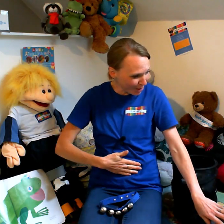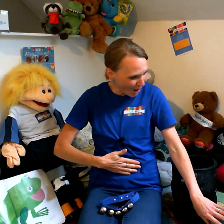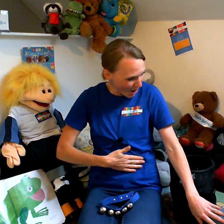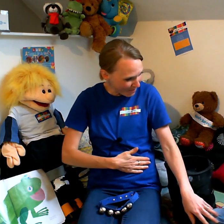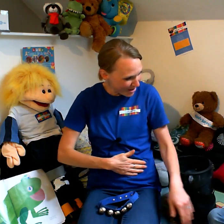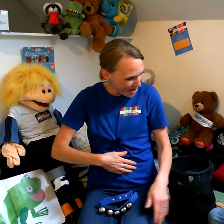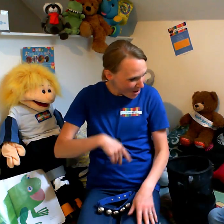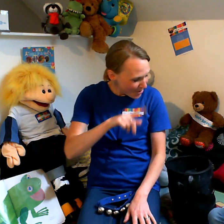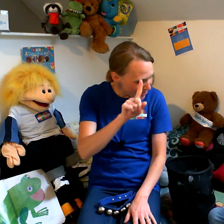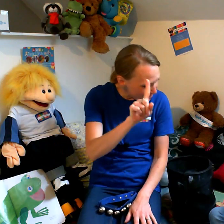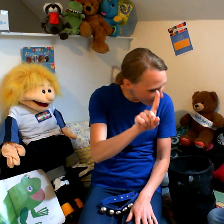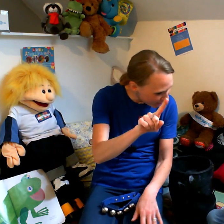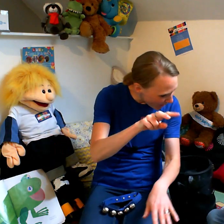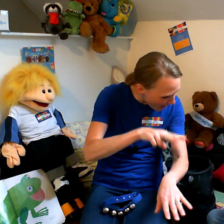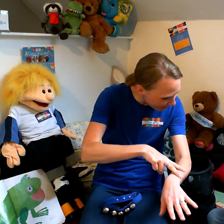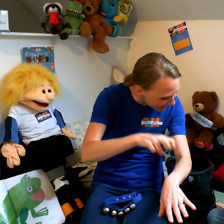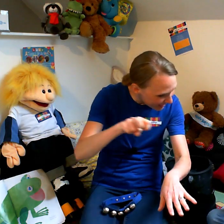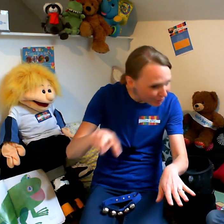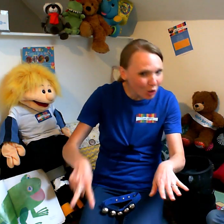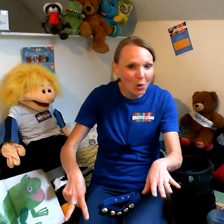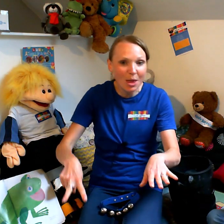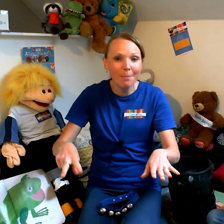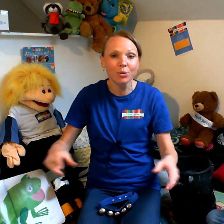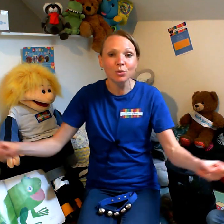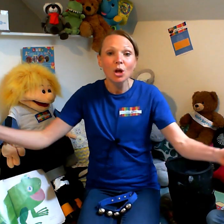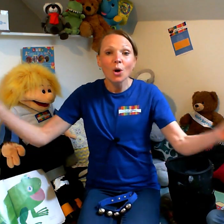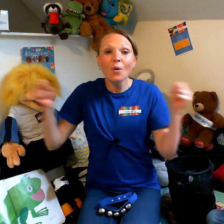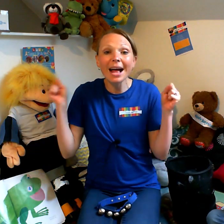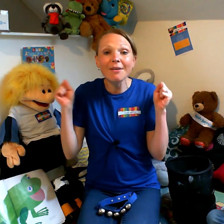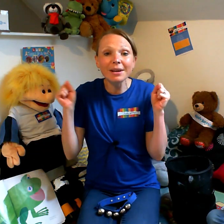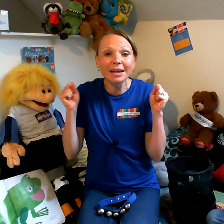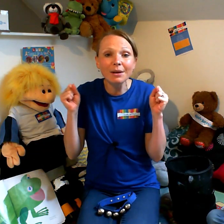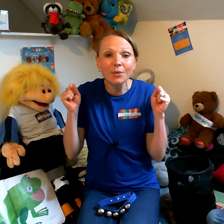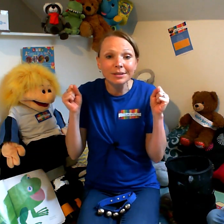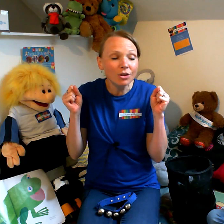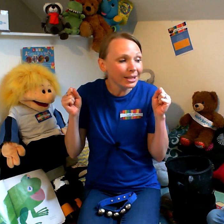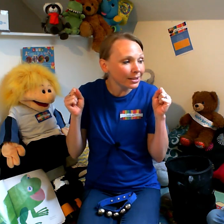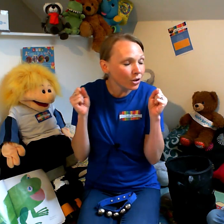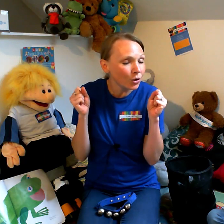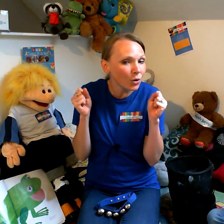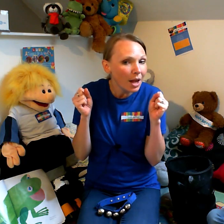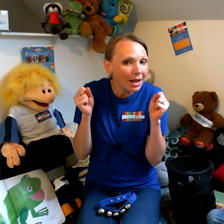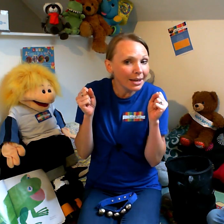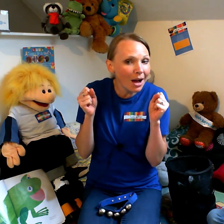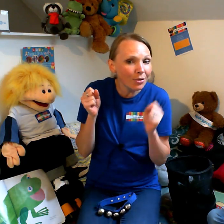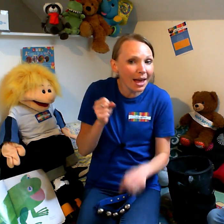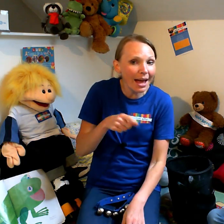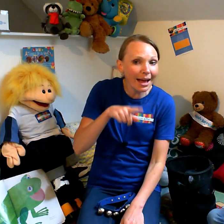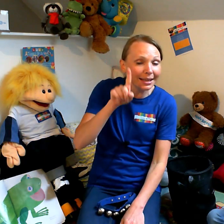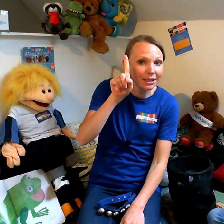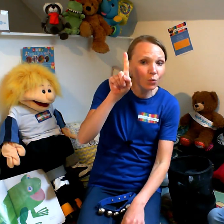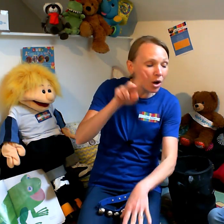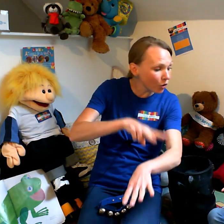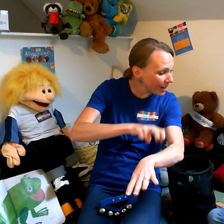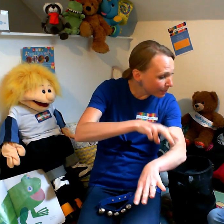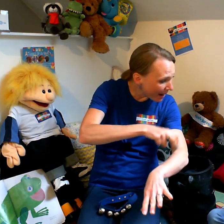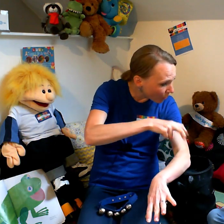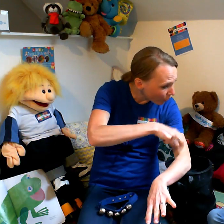yum. One jumped into the pool where it was nice and cool. Now there is one green speckled